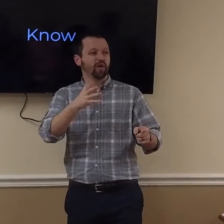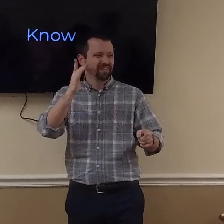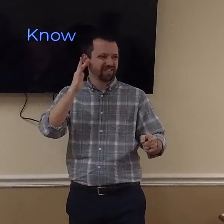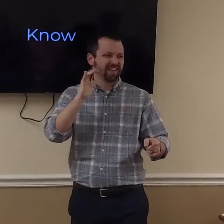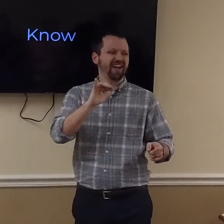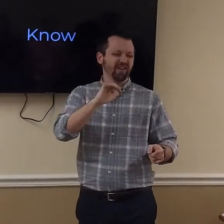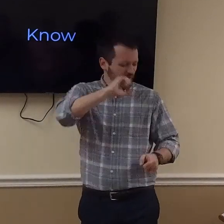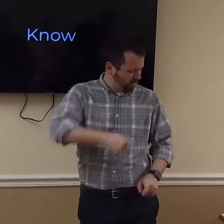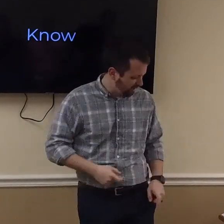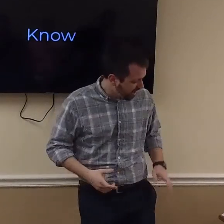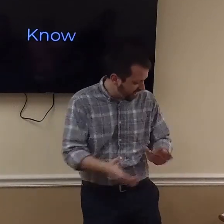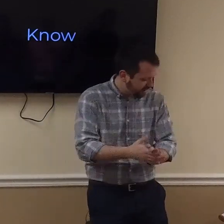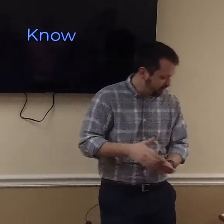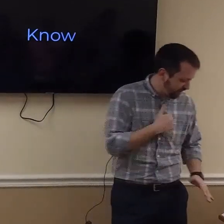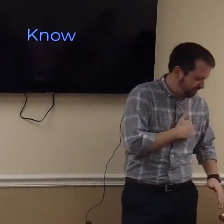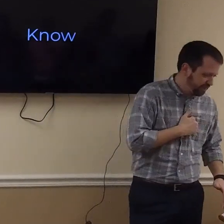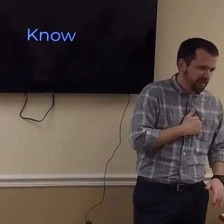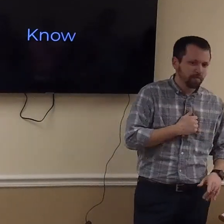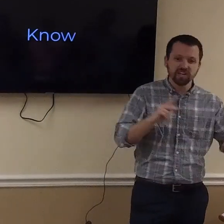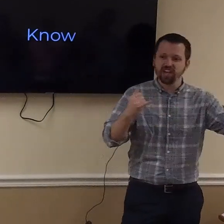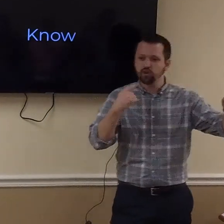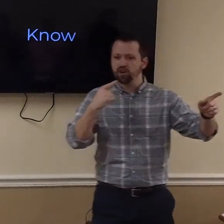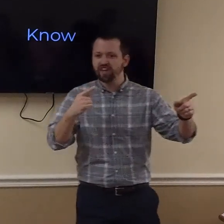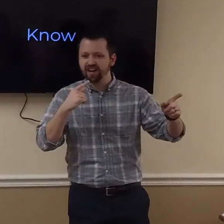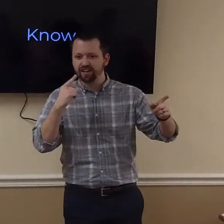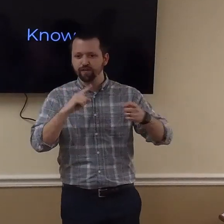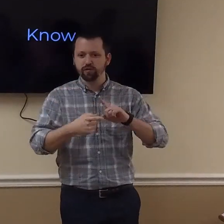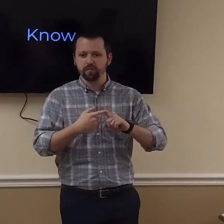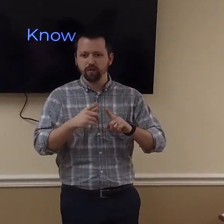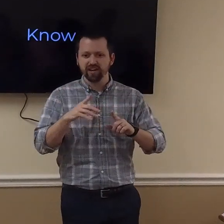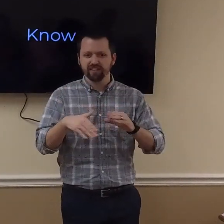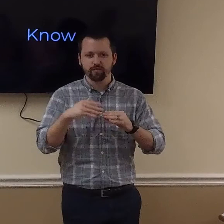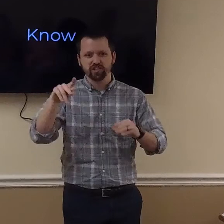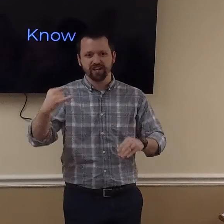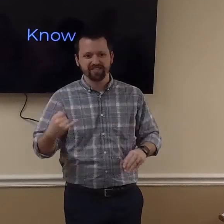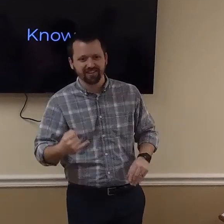was? Oh, cool. Alright, I'm sorry. PJ, I told you all I had a deaf friend who was in my wedding. That's PJ. So,